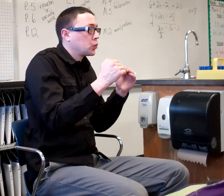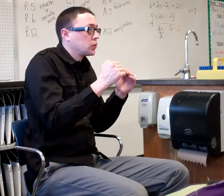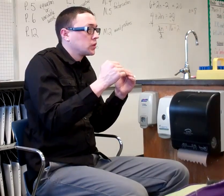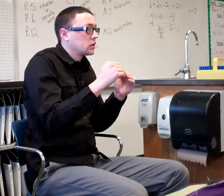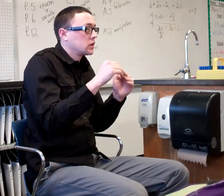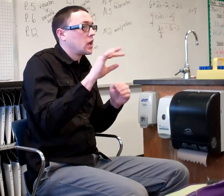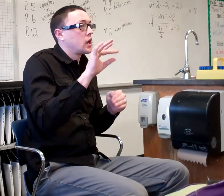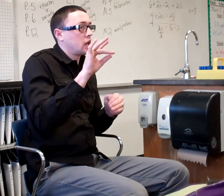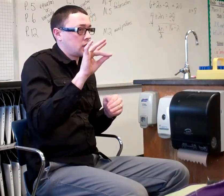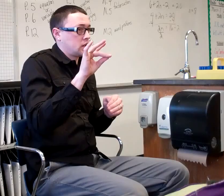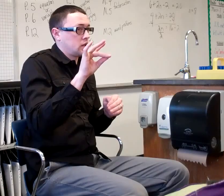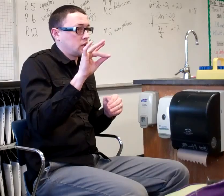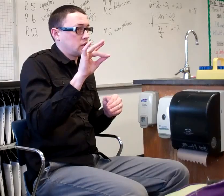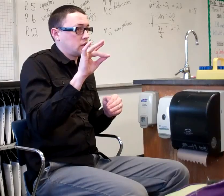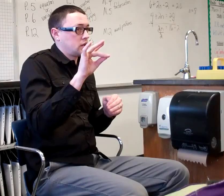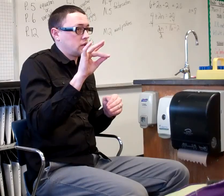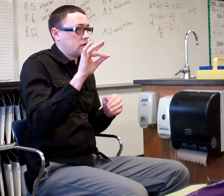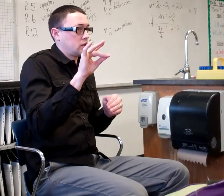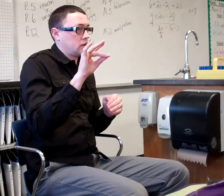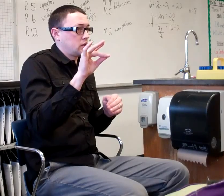8.